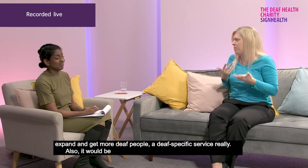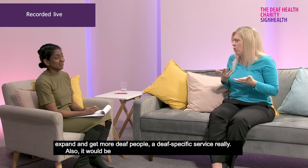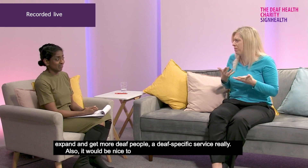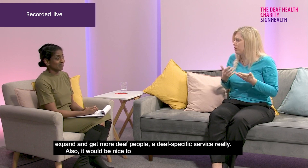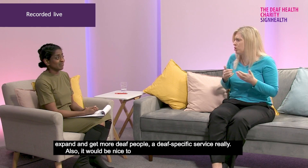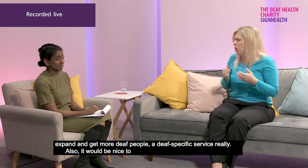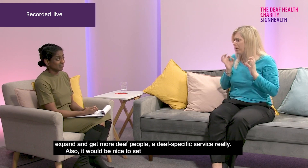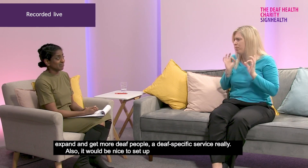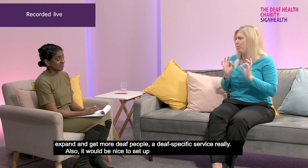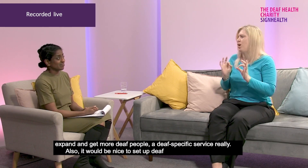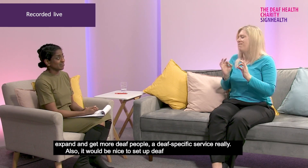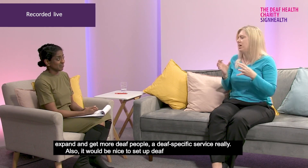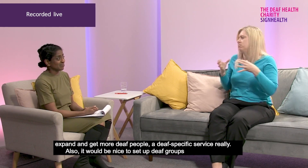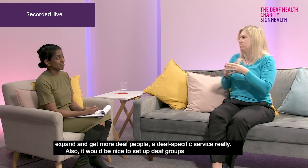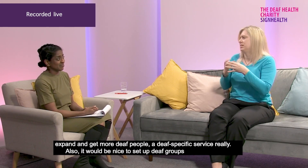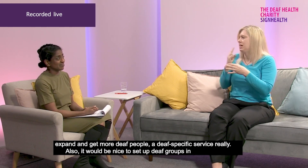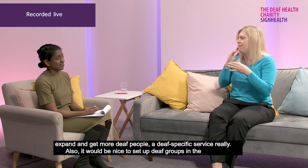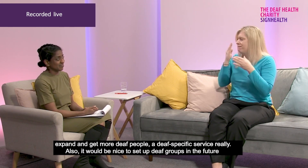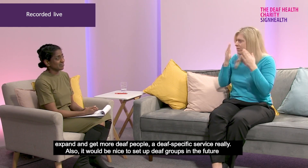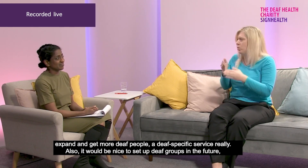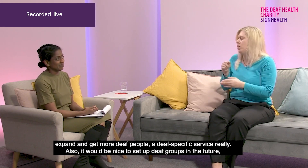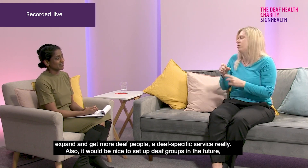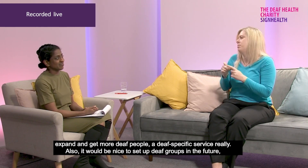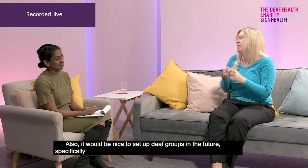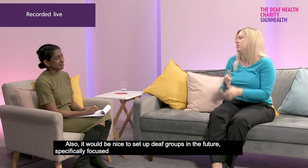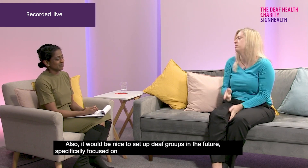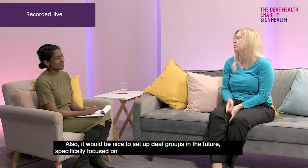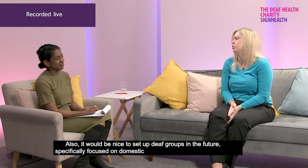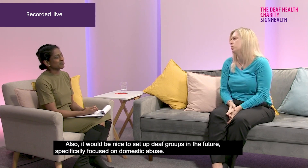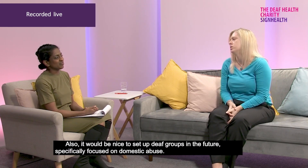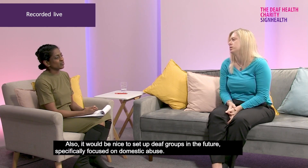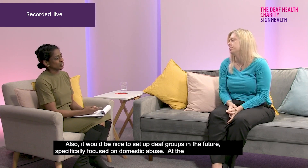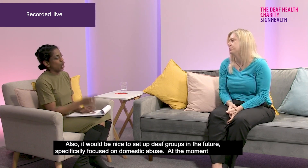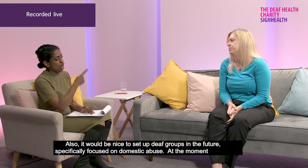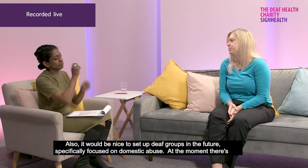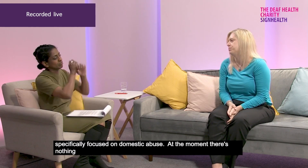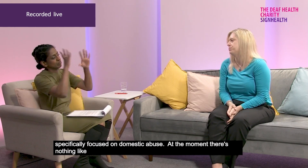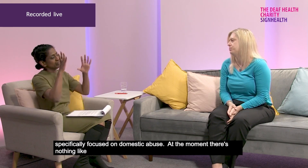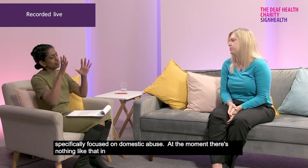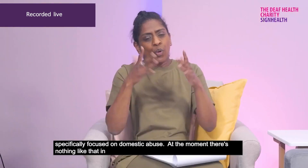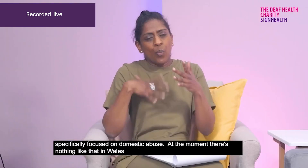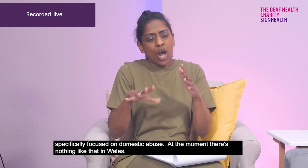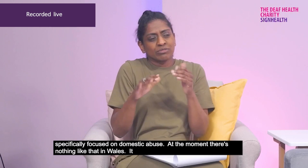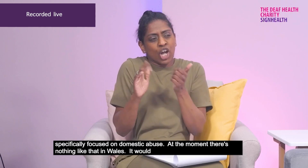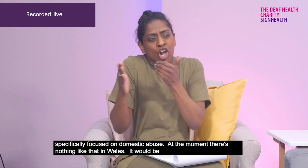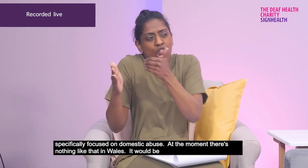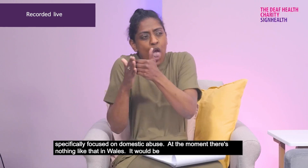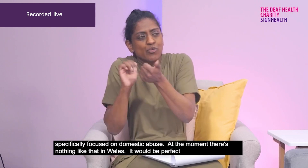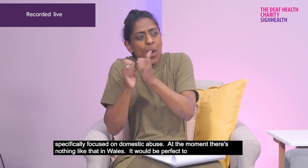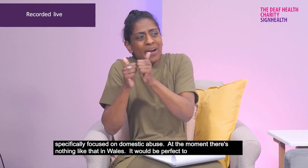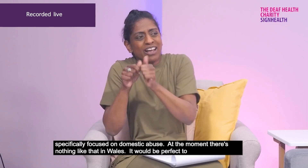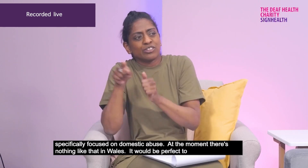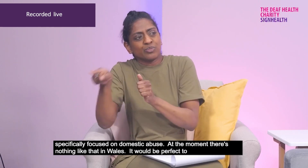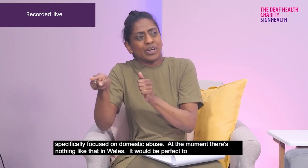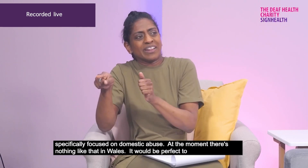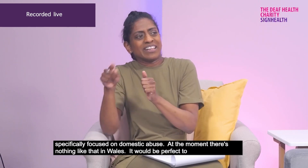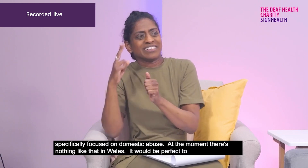to set up deaf groups in future, specifically focused on domestic abuse. At the moment there's nothing like that in Wales, so it would be perfect to